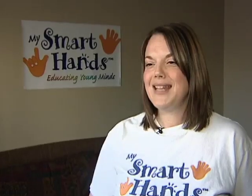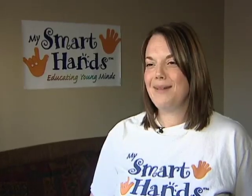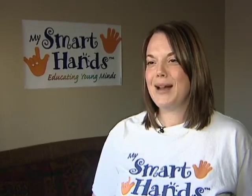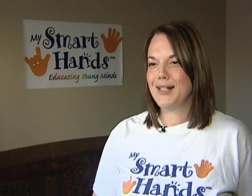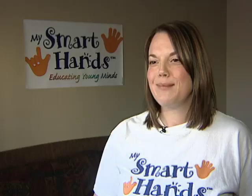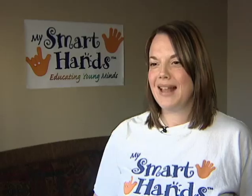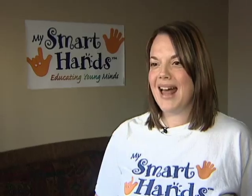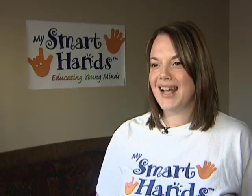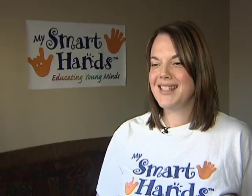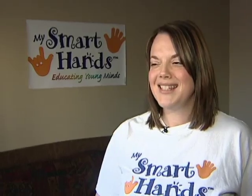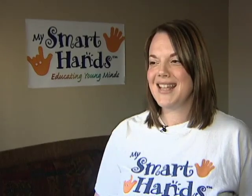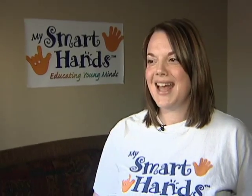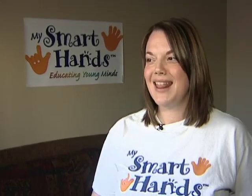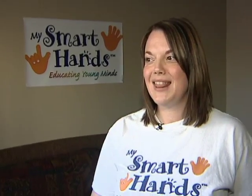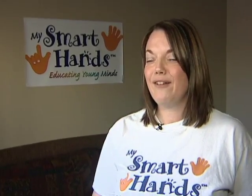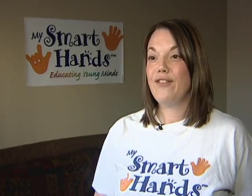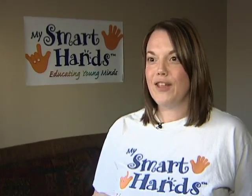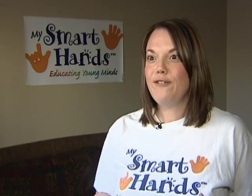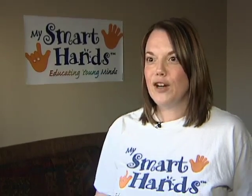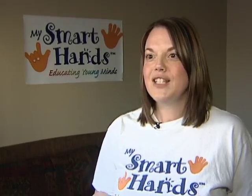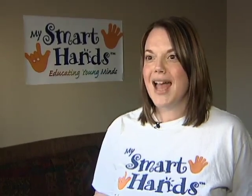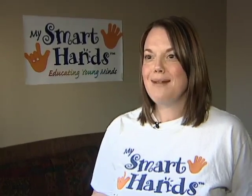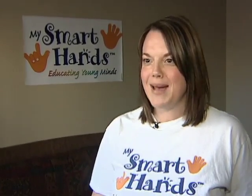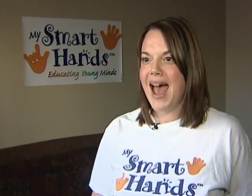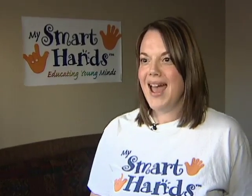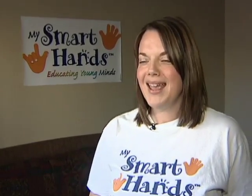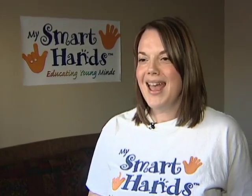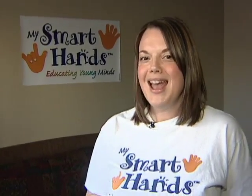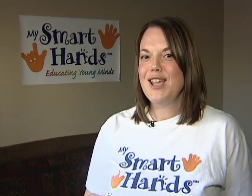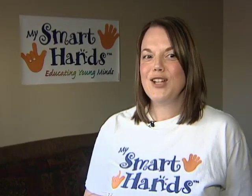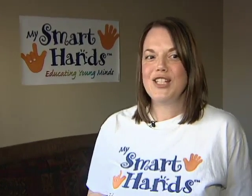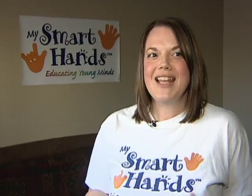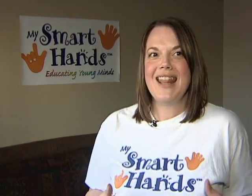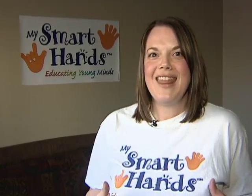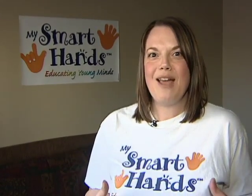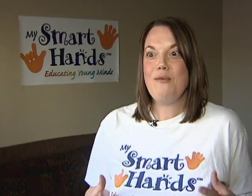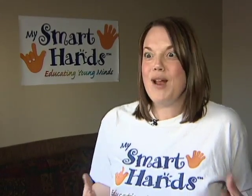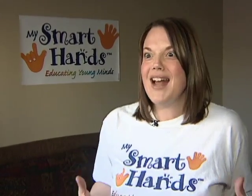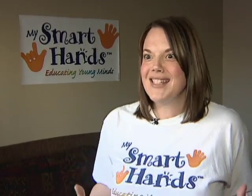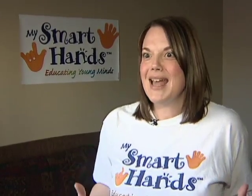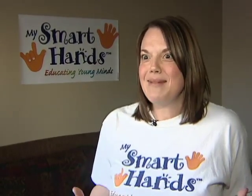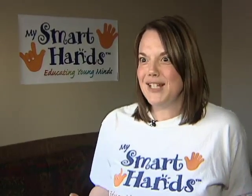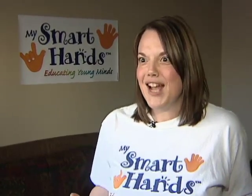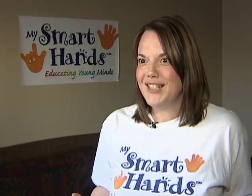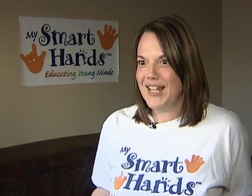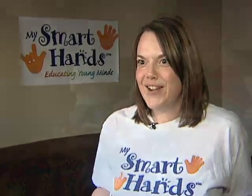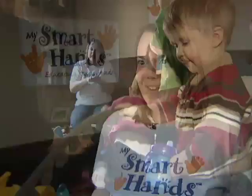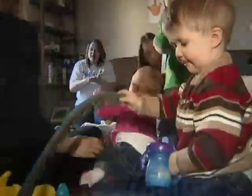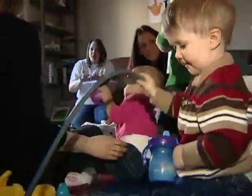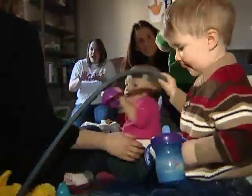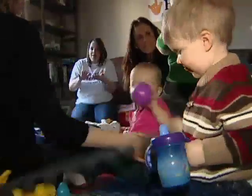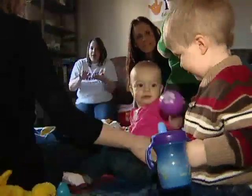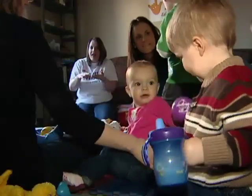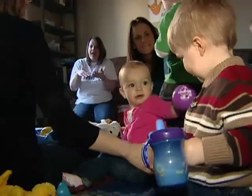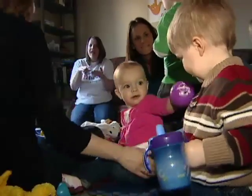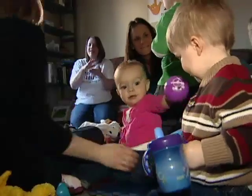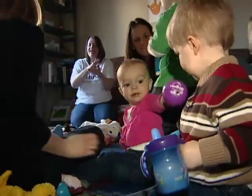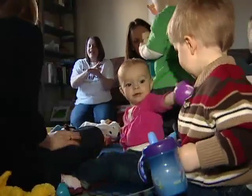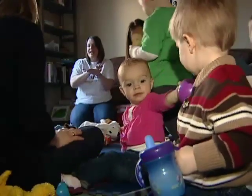tell parents in my classes that the first sign back, you're just going to think, what else can my child do? Hazelton